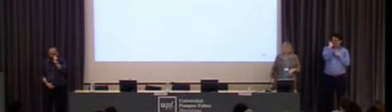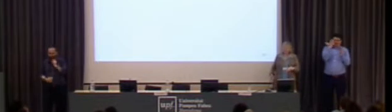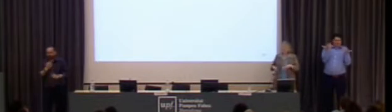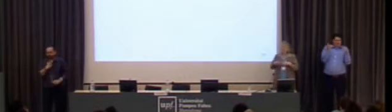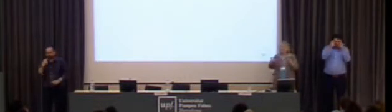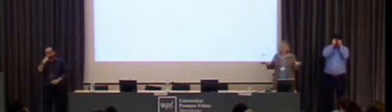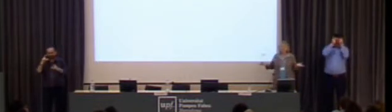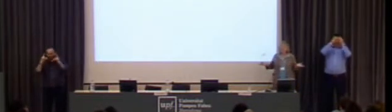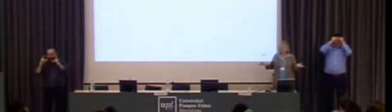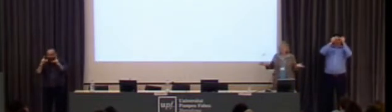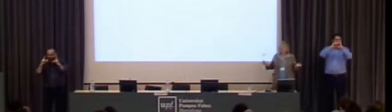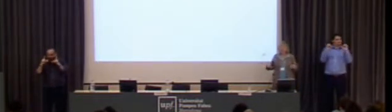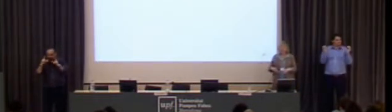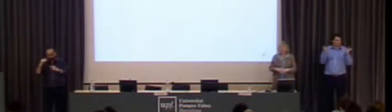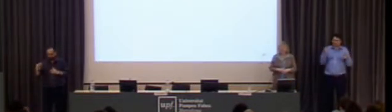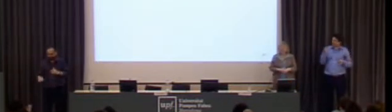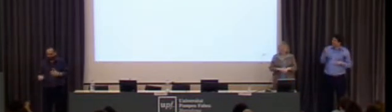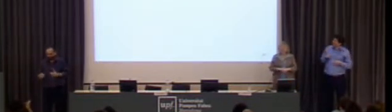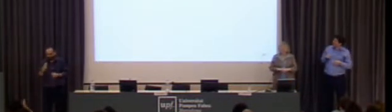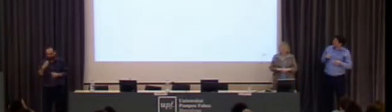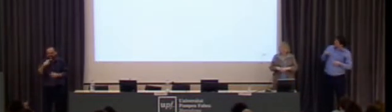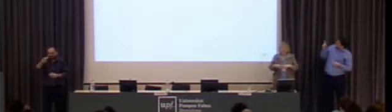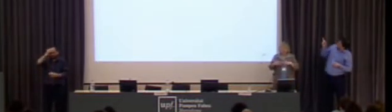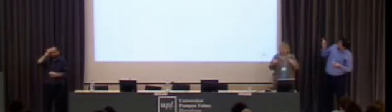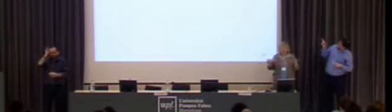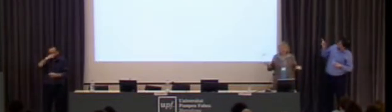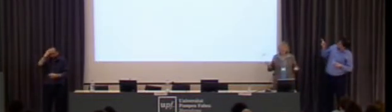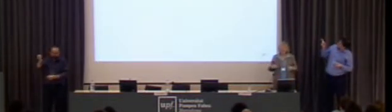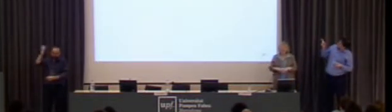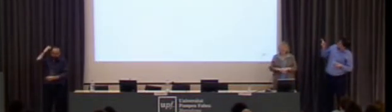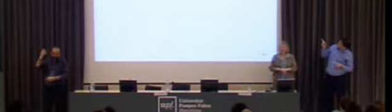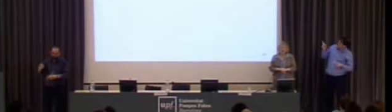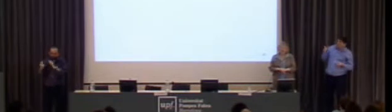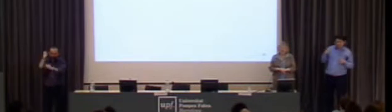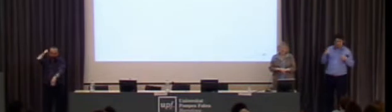Does that mean that, and we've seen they don't understand facial expressions, does